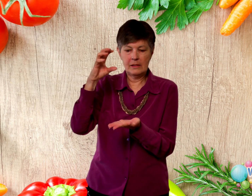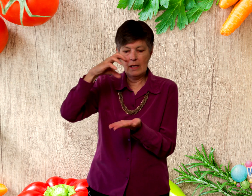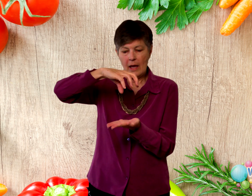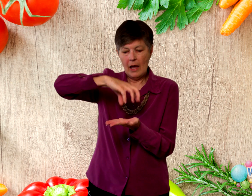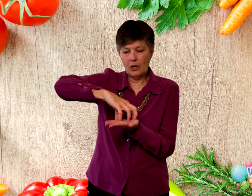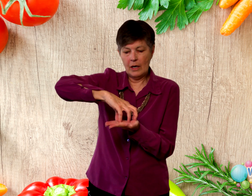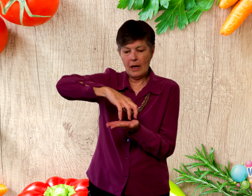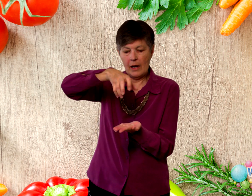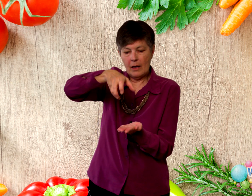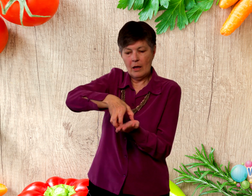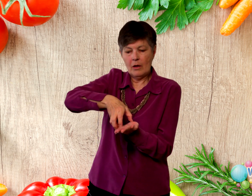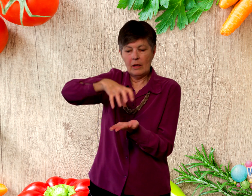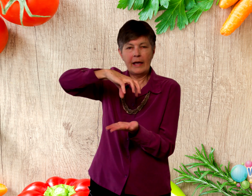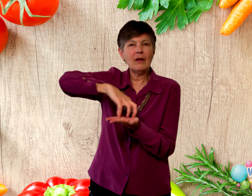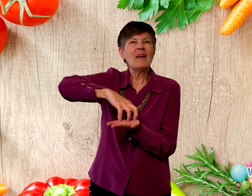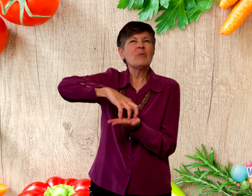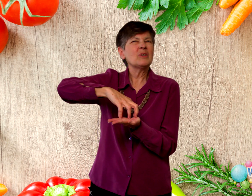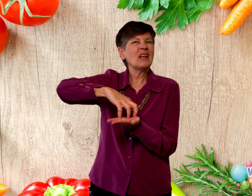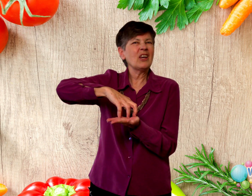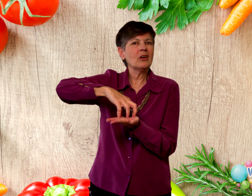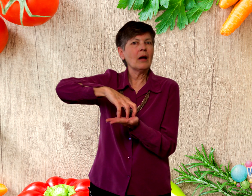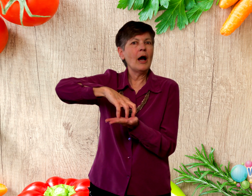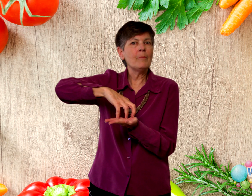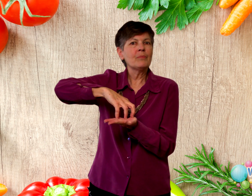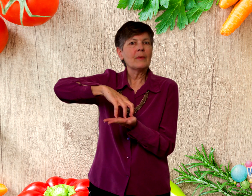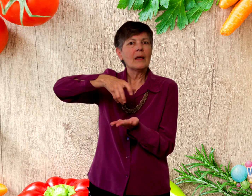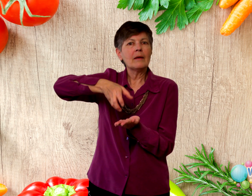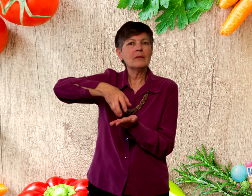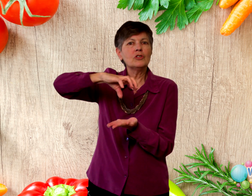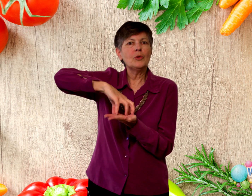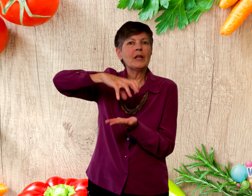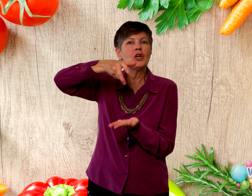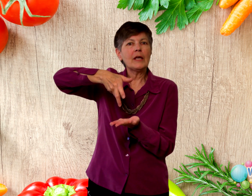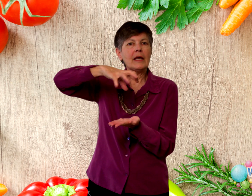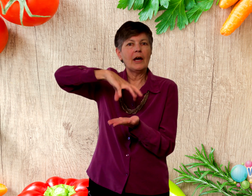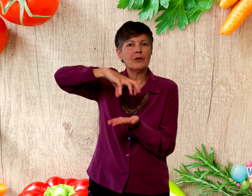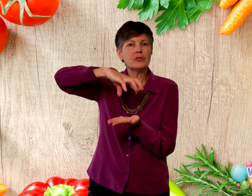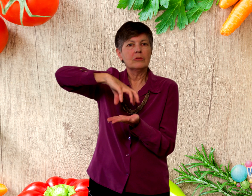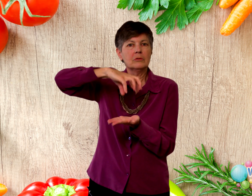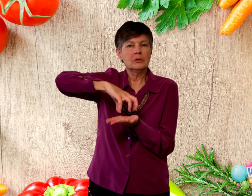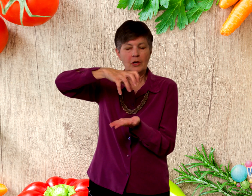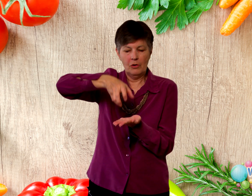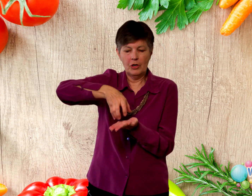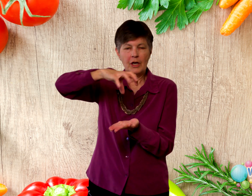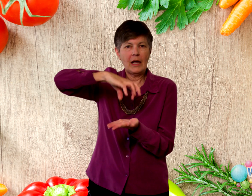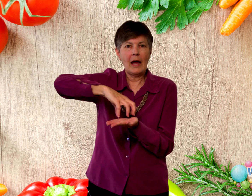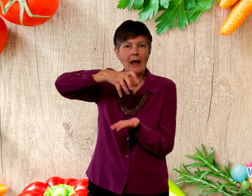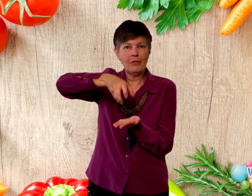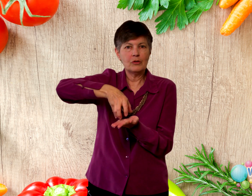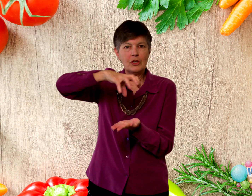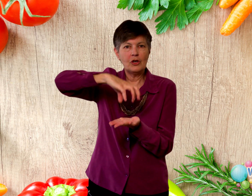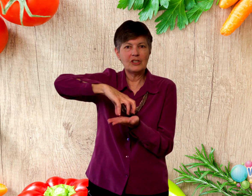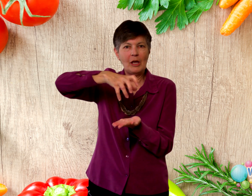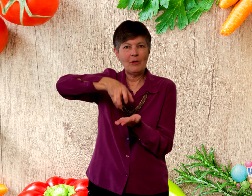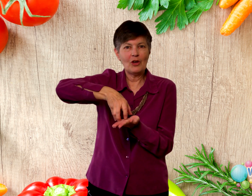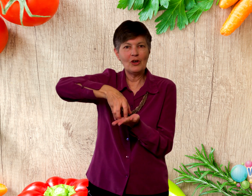C, and you're going to kind of pretend like you're doing cookie cutters, and you're going to cut out those shape of the